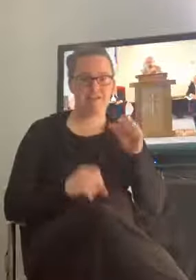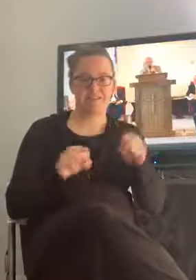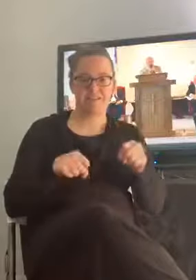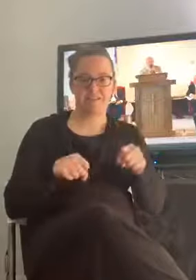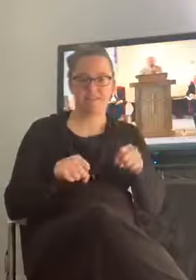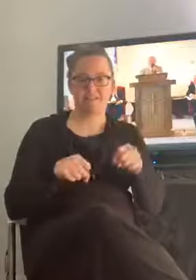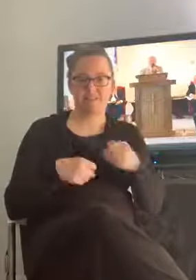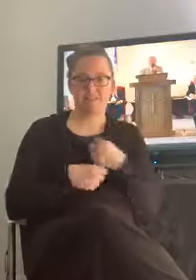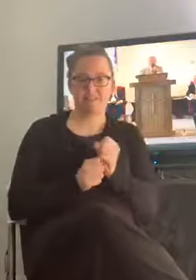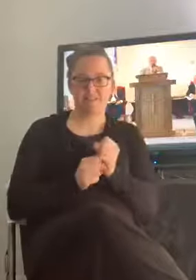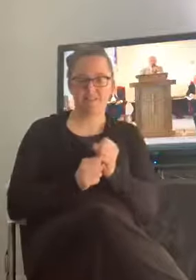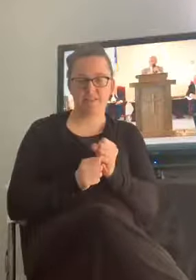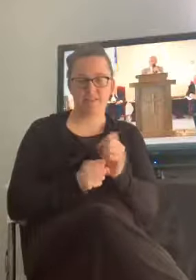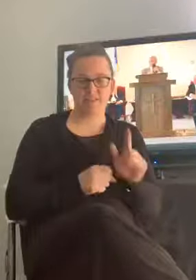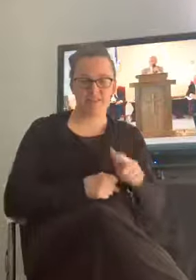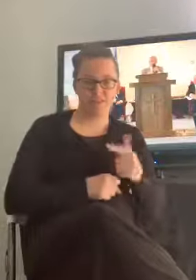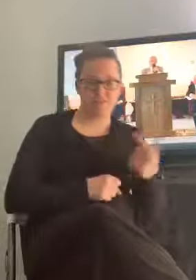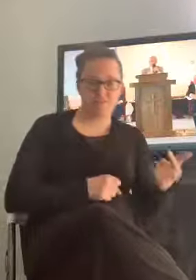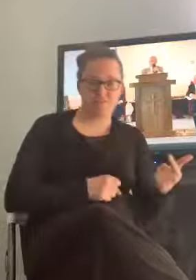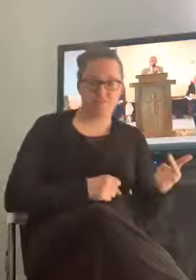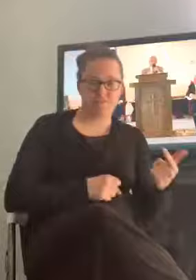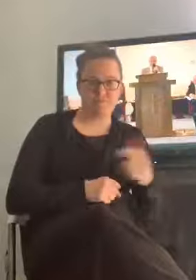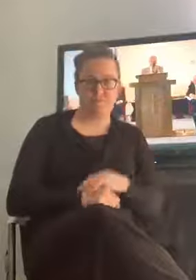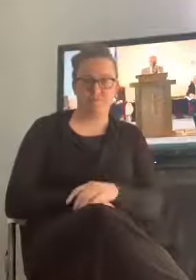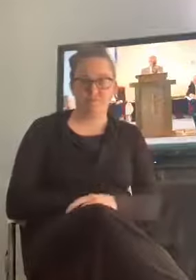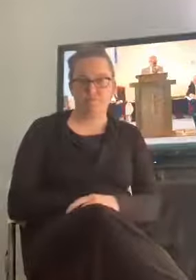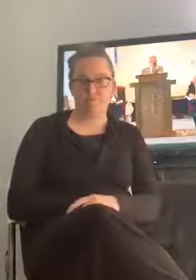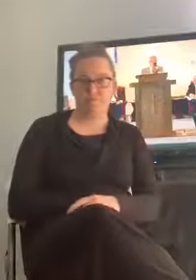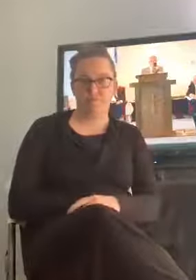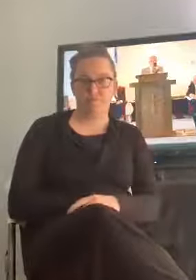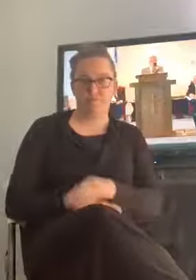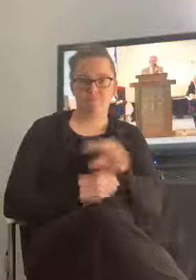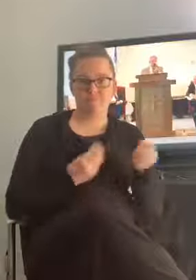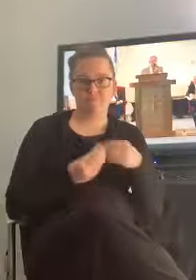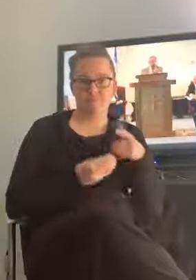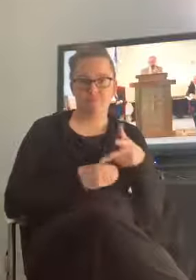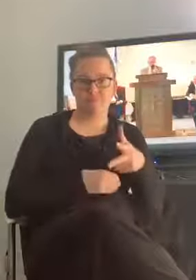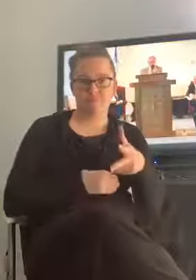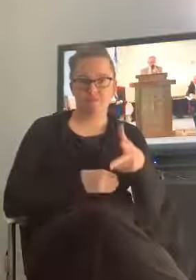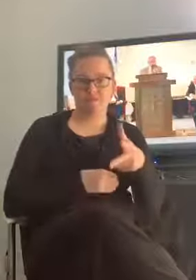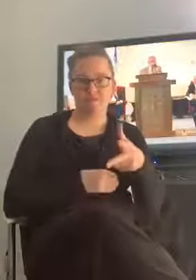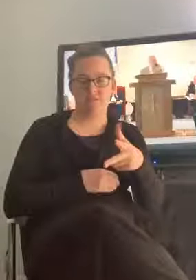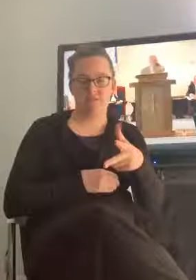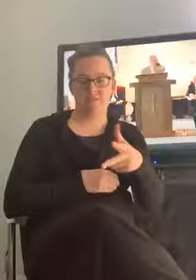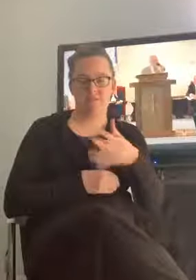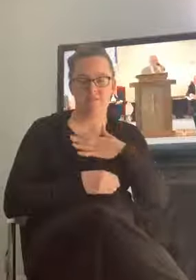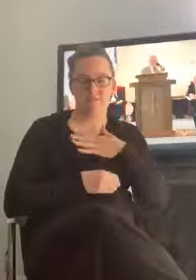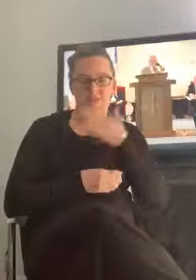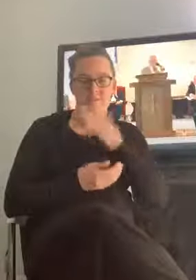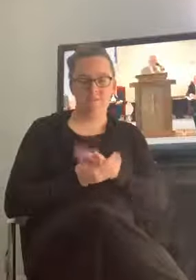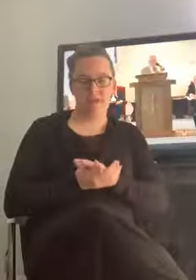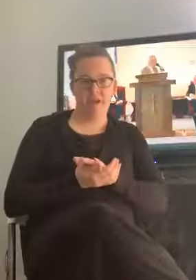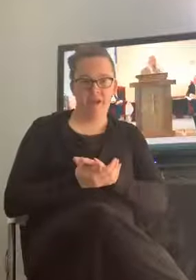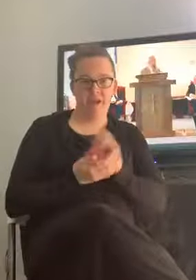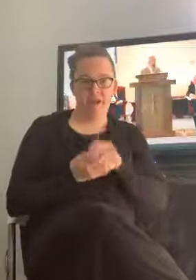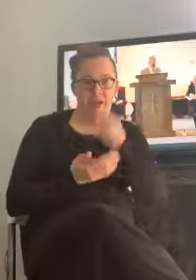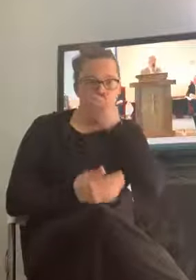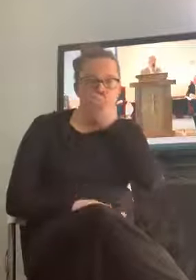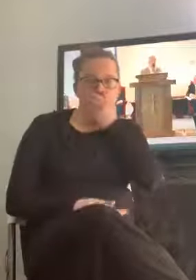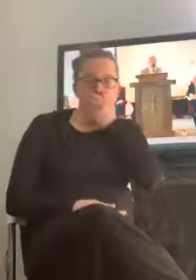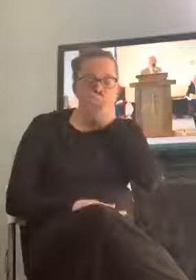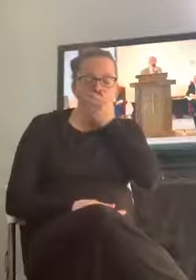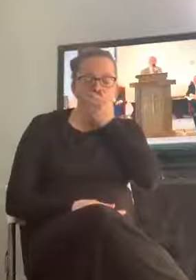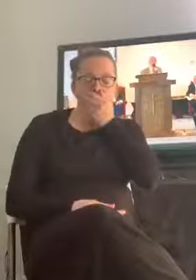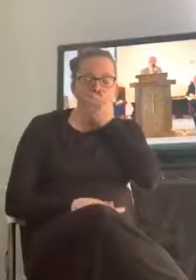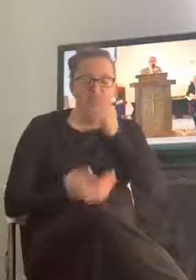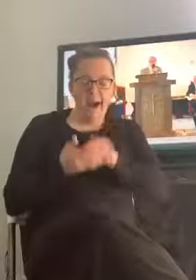When an oncoming car is coming, my wife will sit there. And I'm thinking, when is